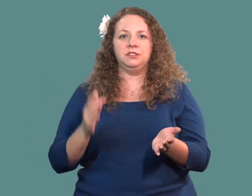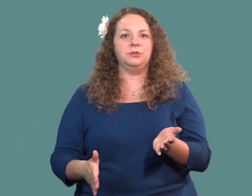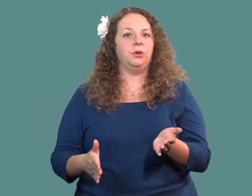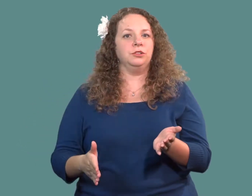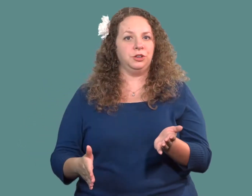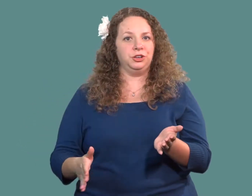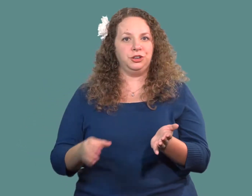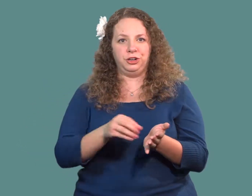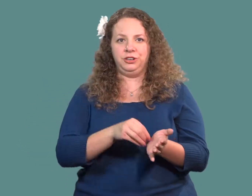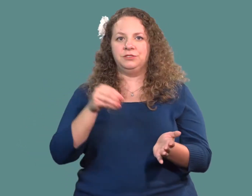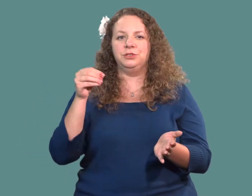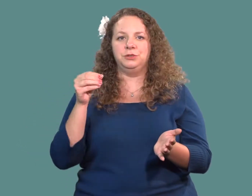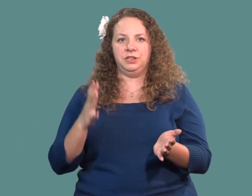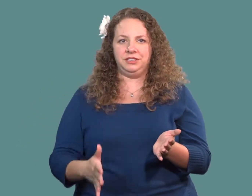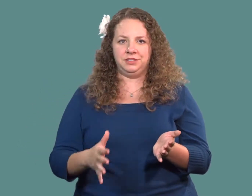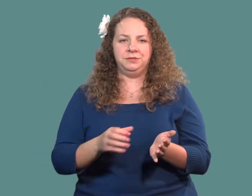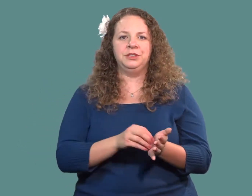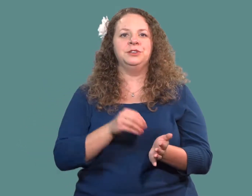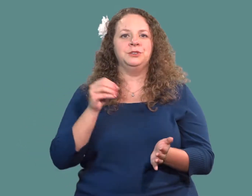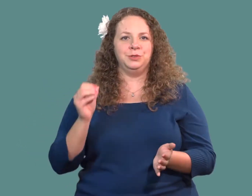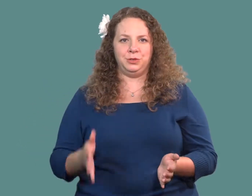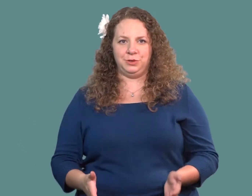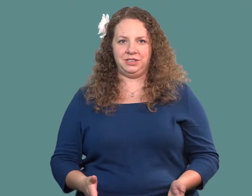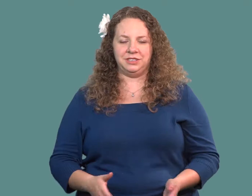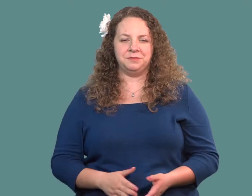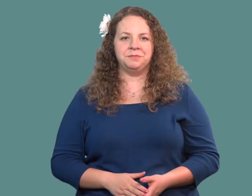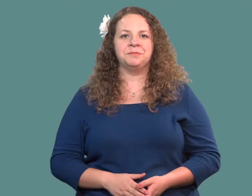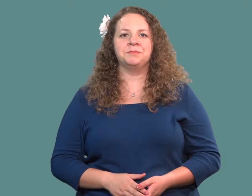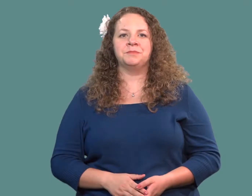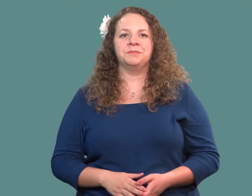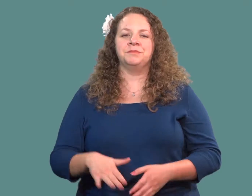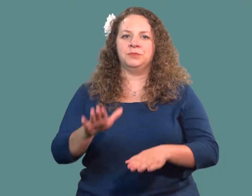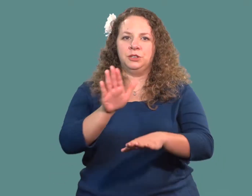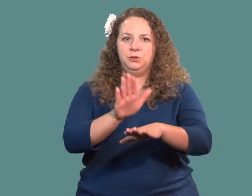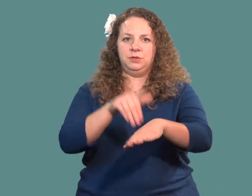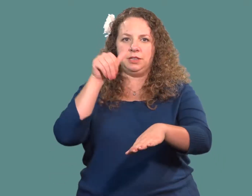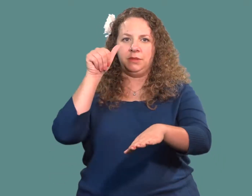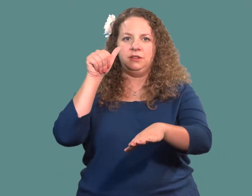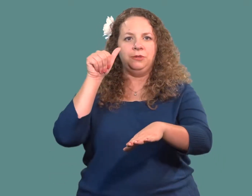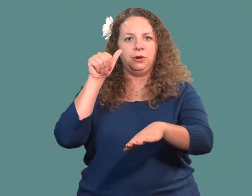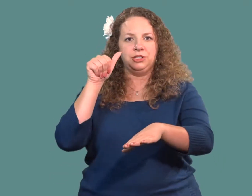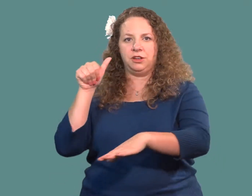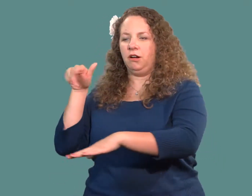Student or learner, student, student. To summon or to call.